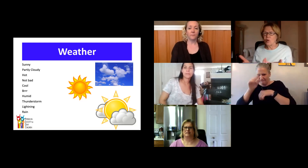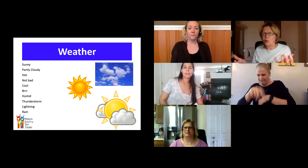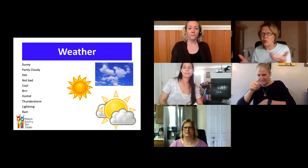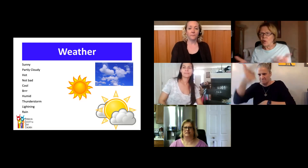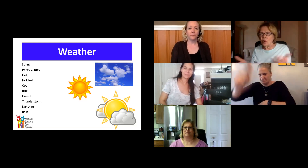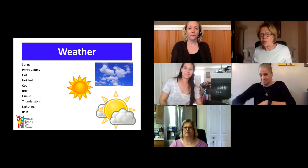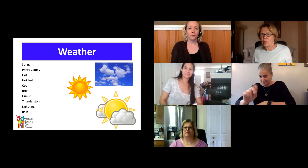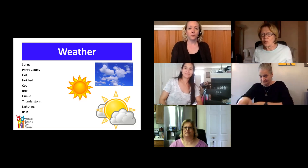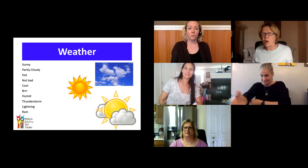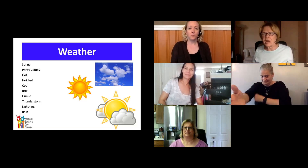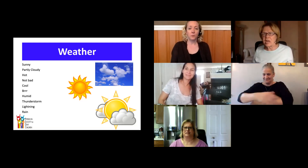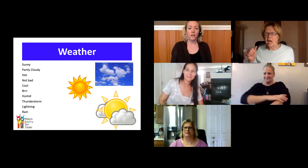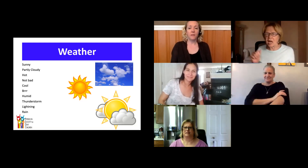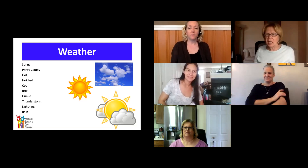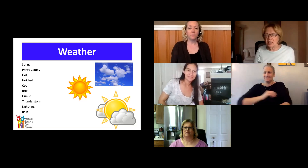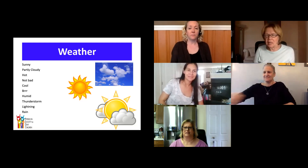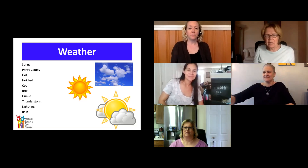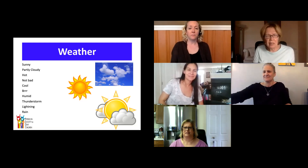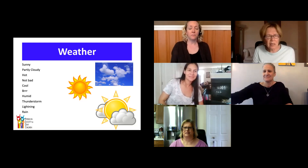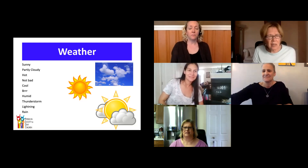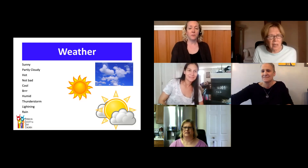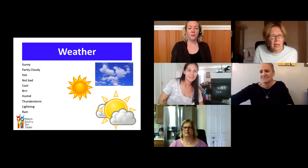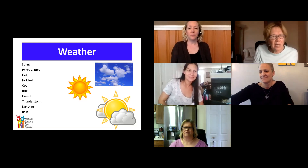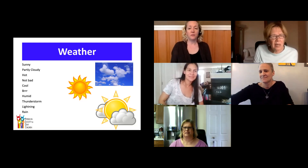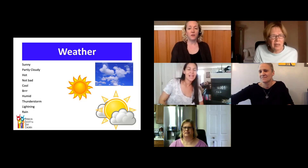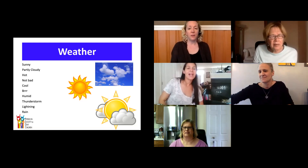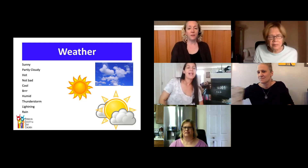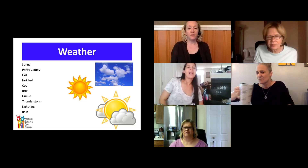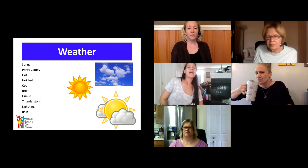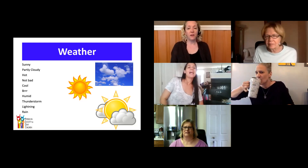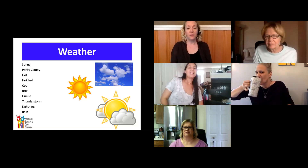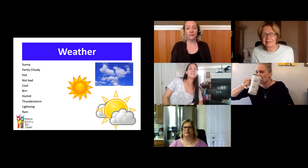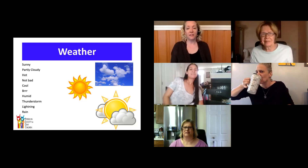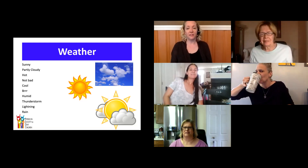Jeanette, pick a piece of vocabulary from there and make a sentence for me.